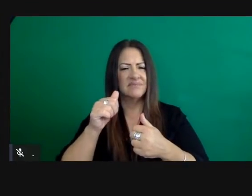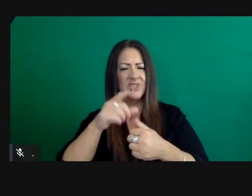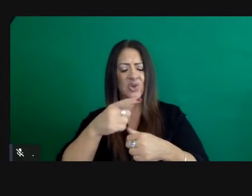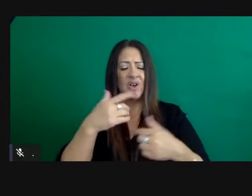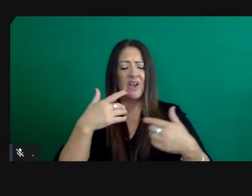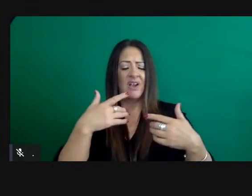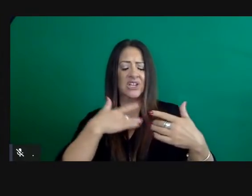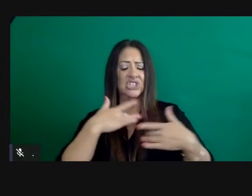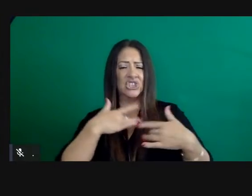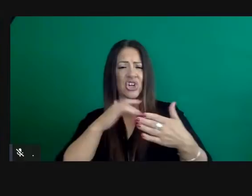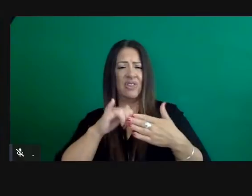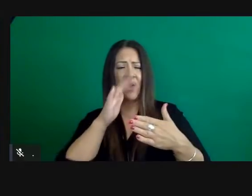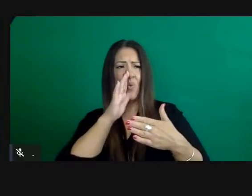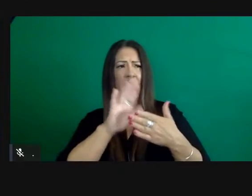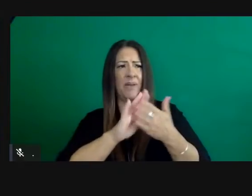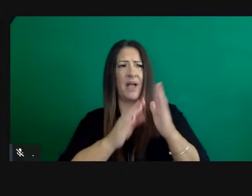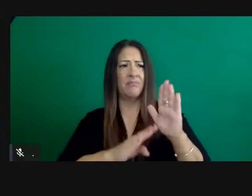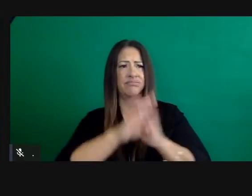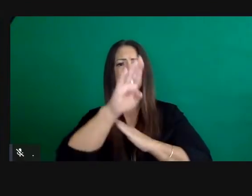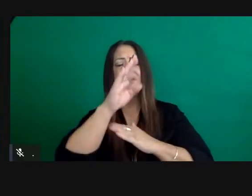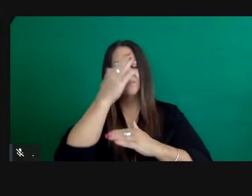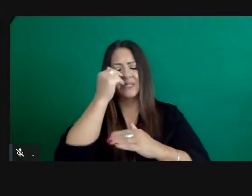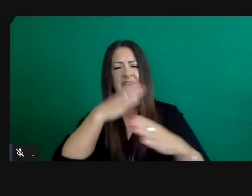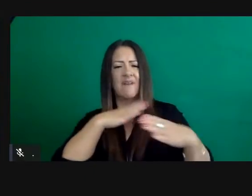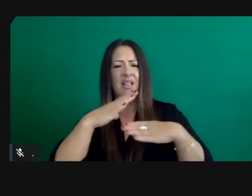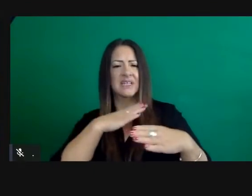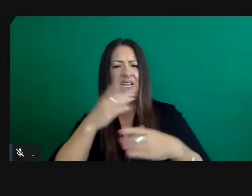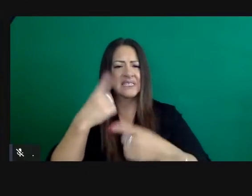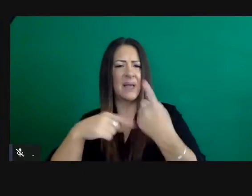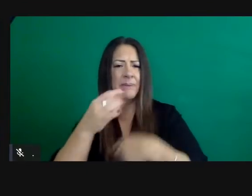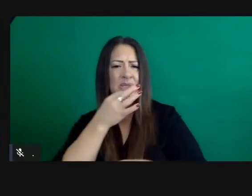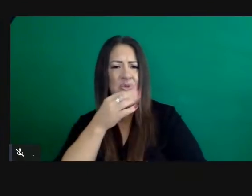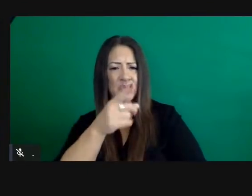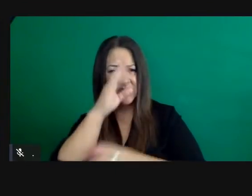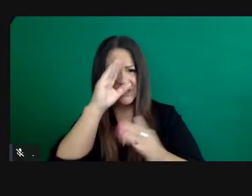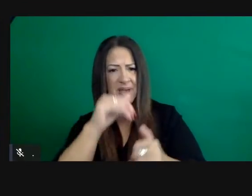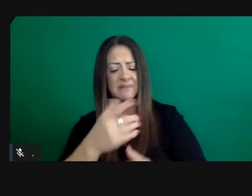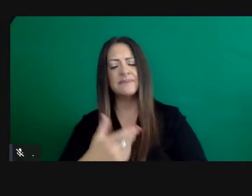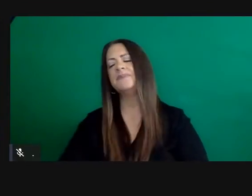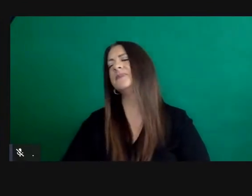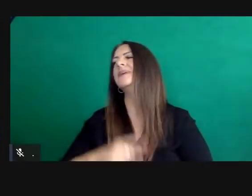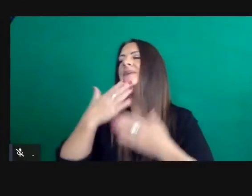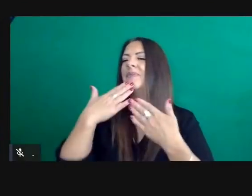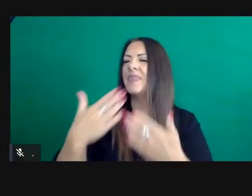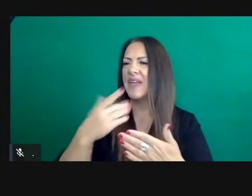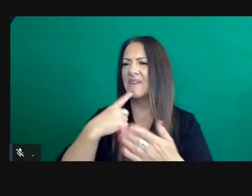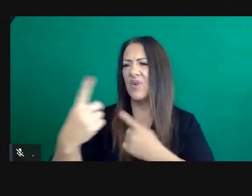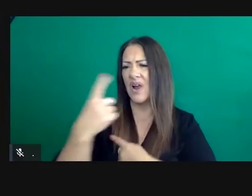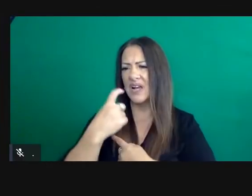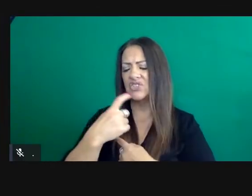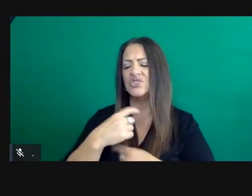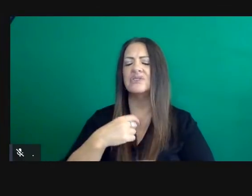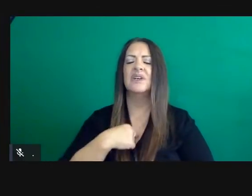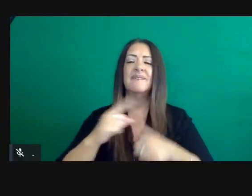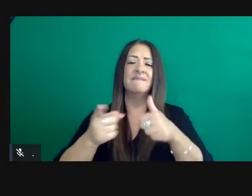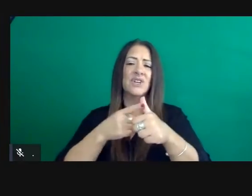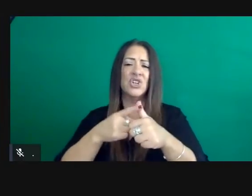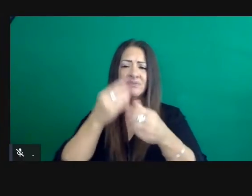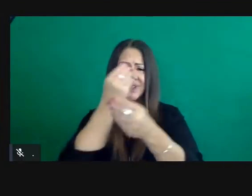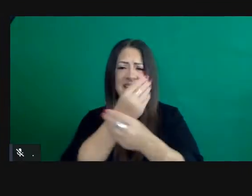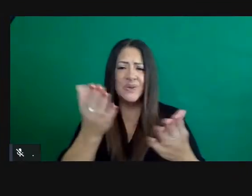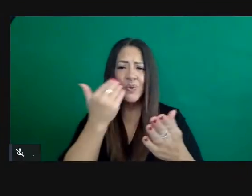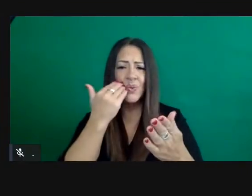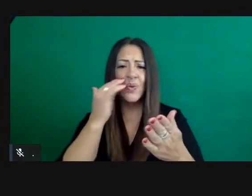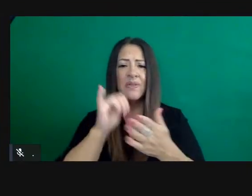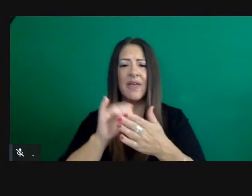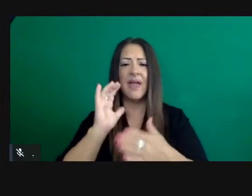thank you for the question. Really important question, and you articulated it quite well. The first thing I'll say is the guidance